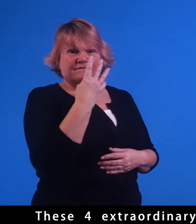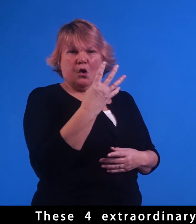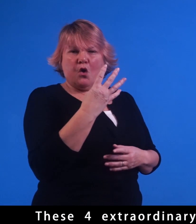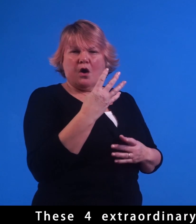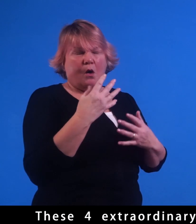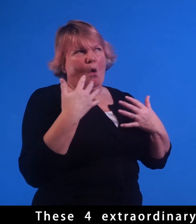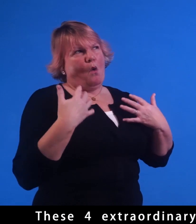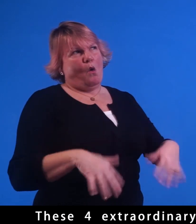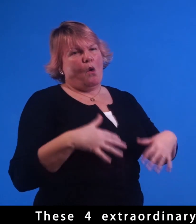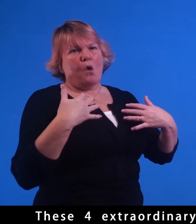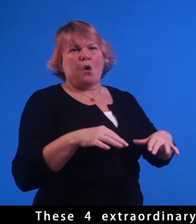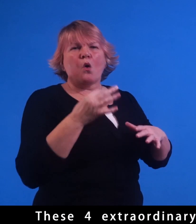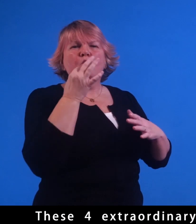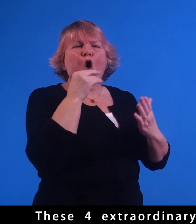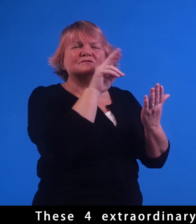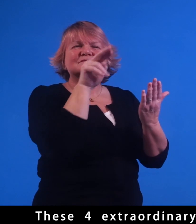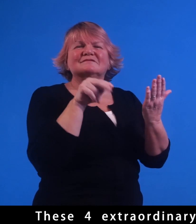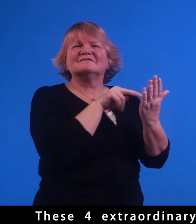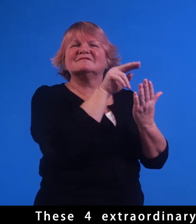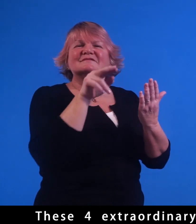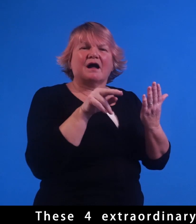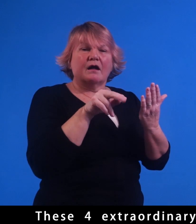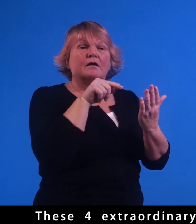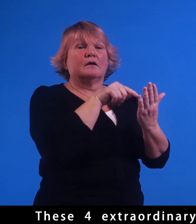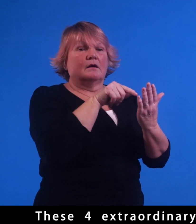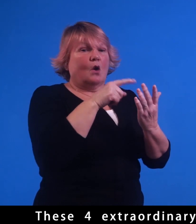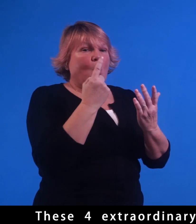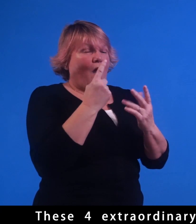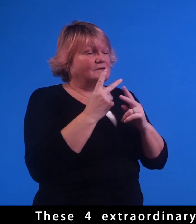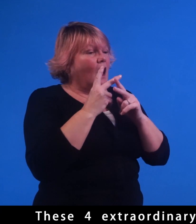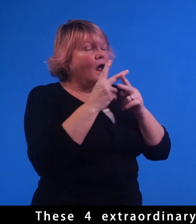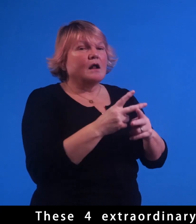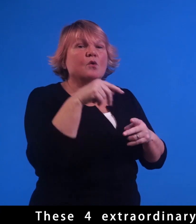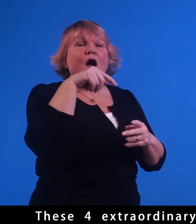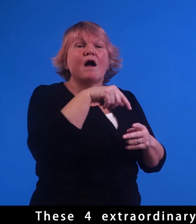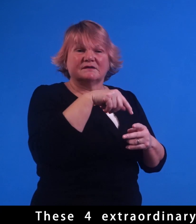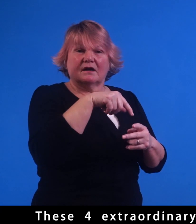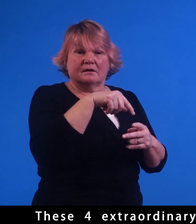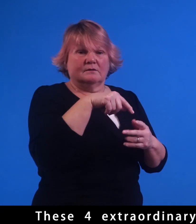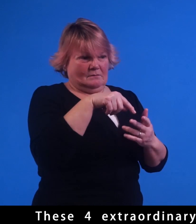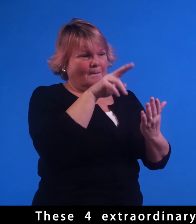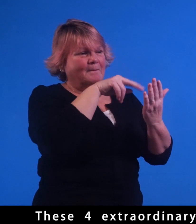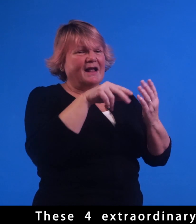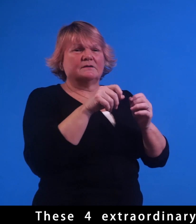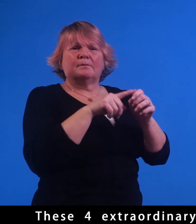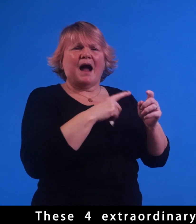These 4 extraordinary watercolours are in our care and were painted by an artist called